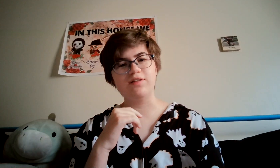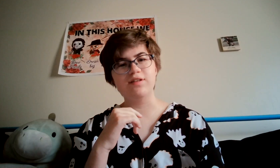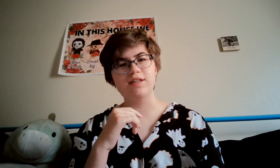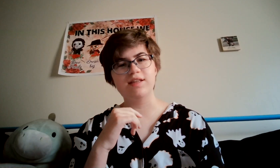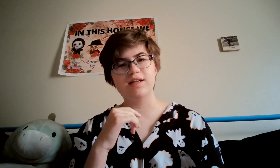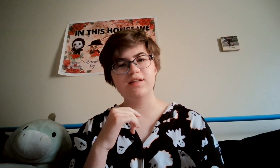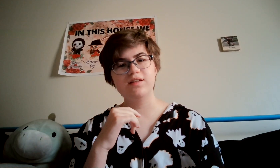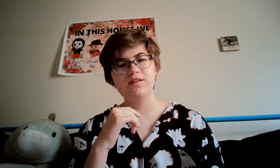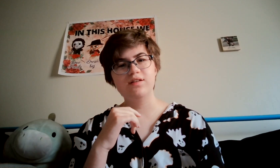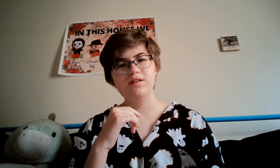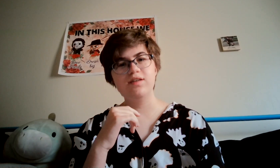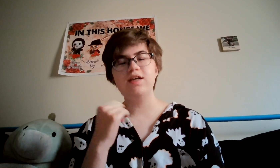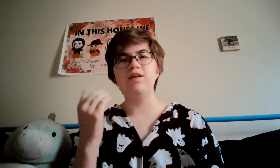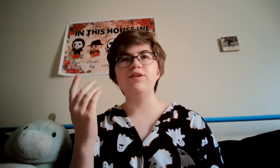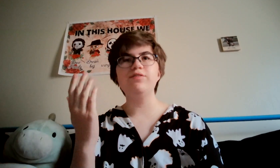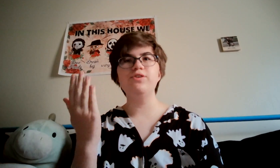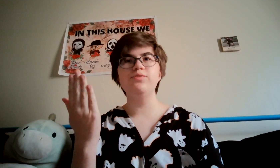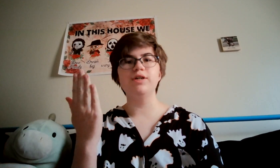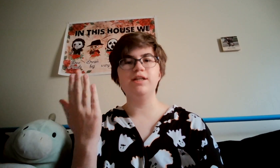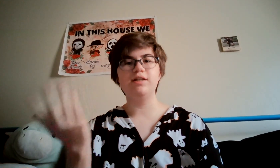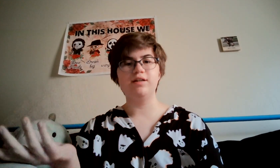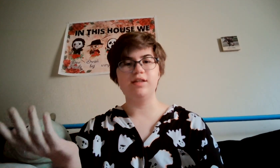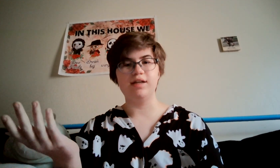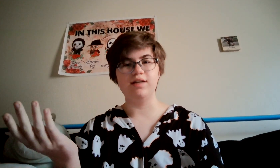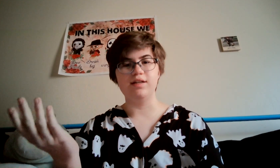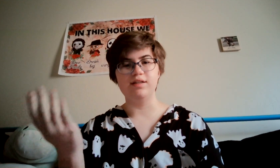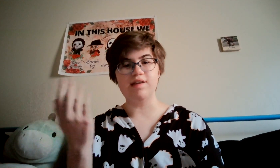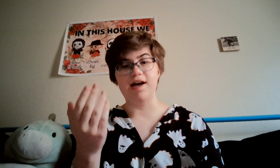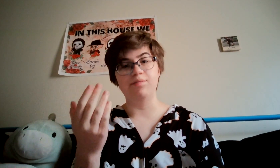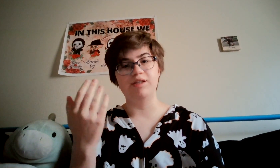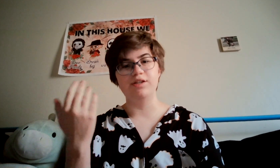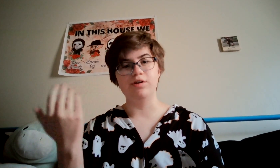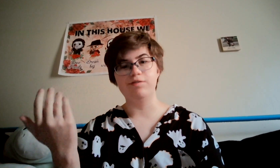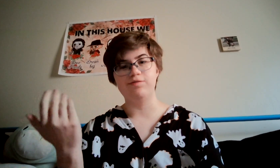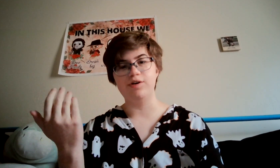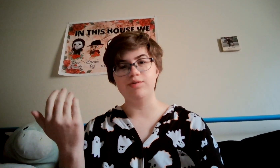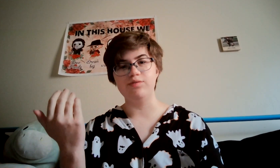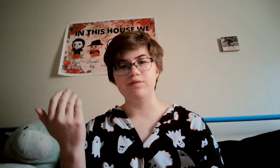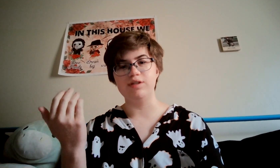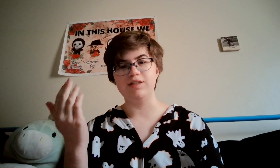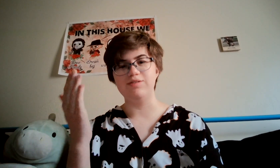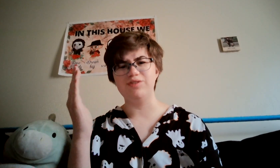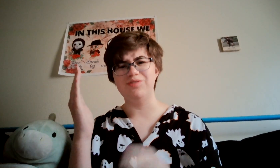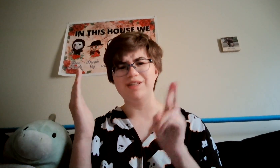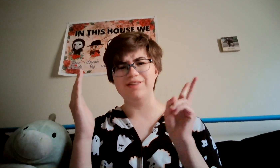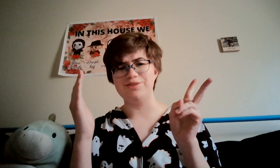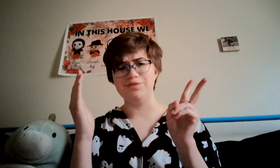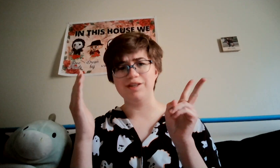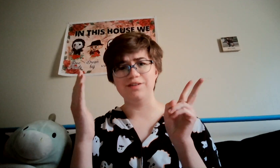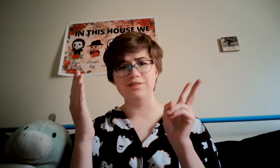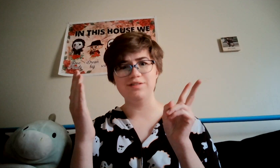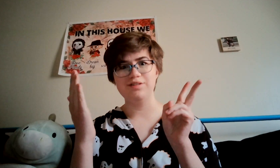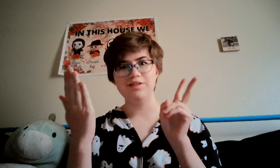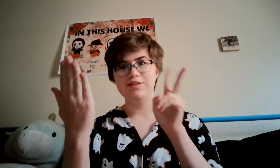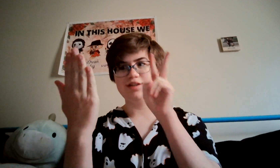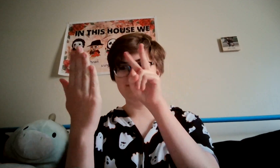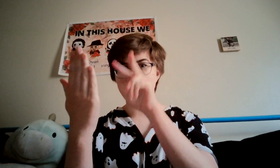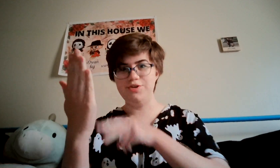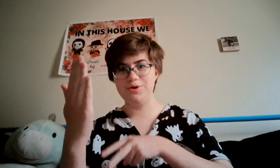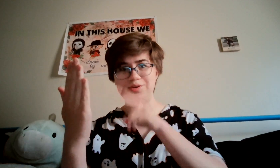like that. Because, like, even if you're reading on, like, a tablet or a phone, like, you don't need 2 fingers. So I have no clue